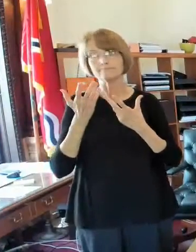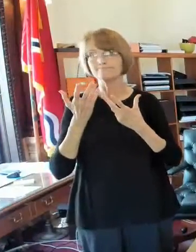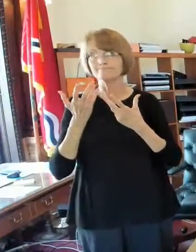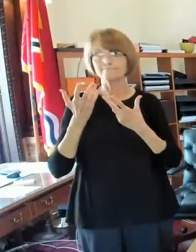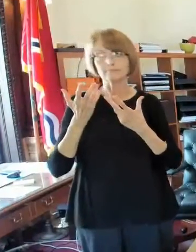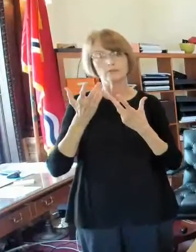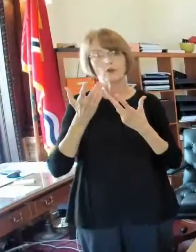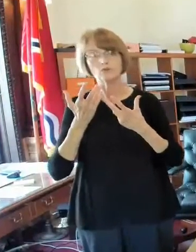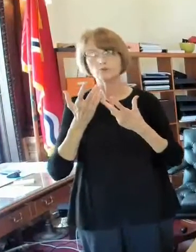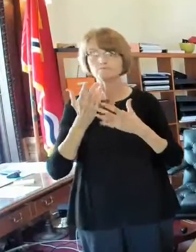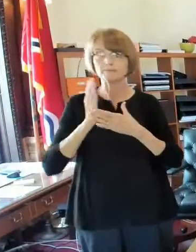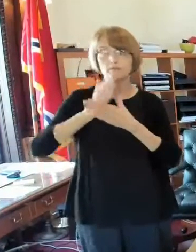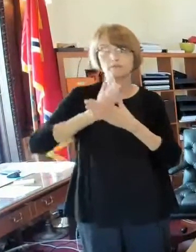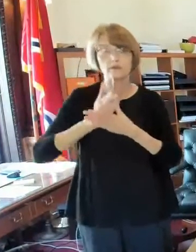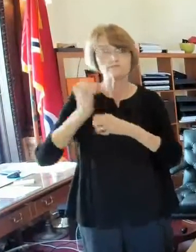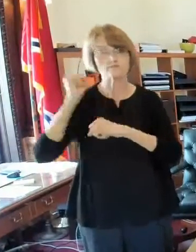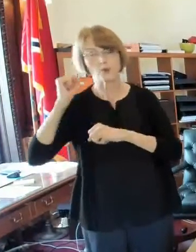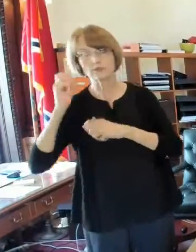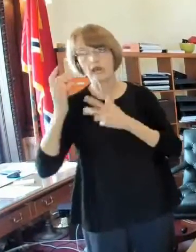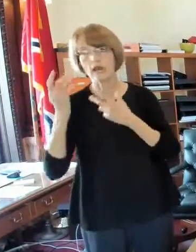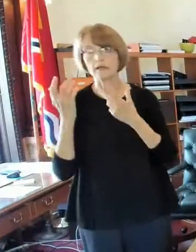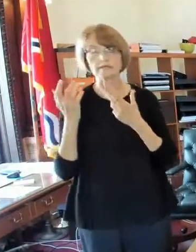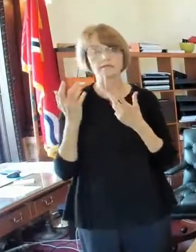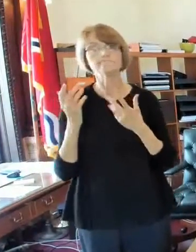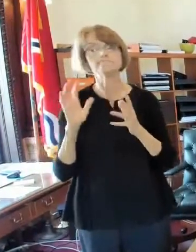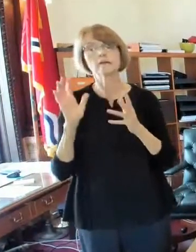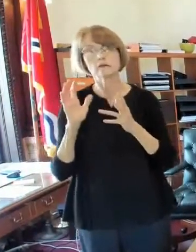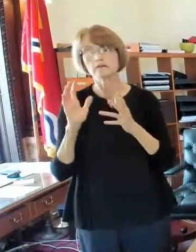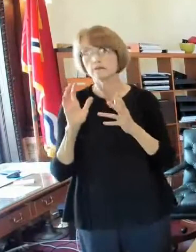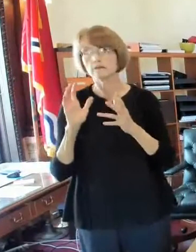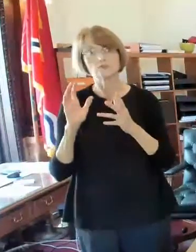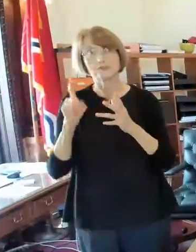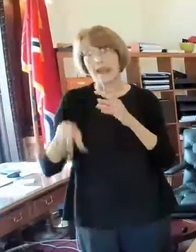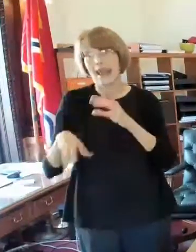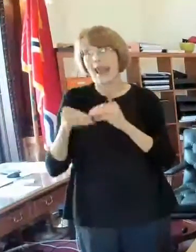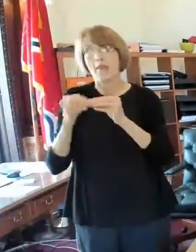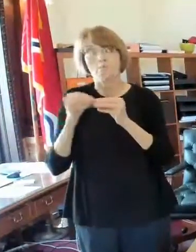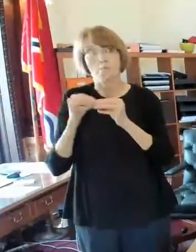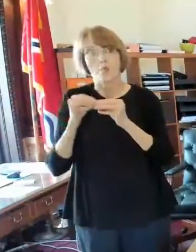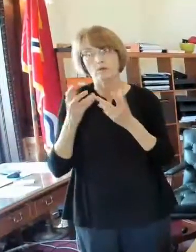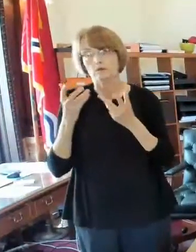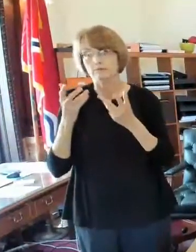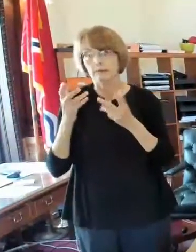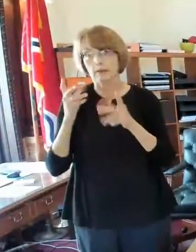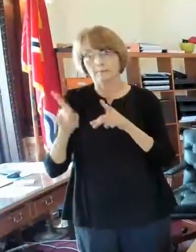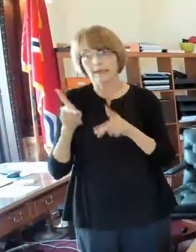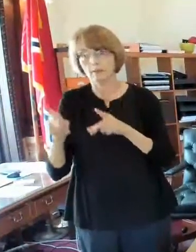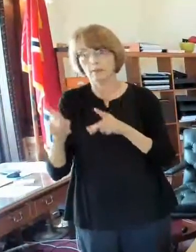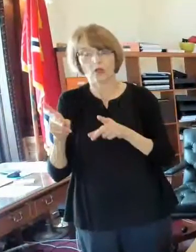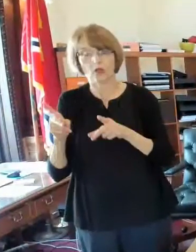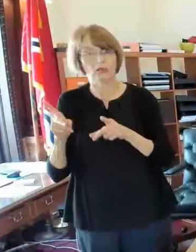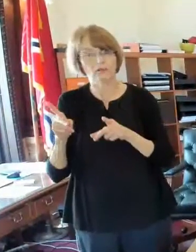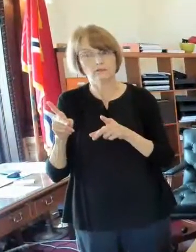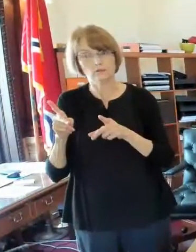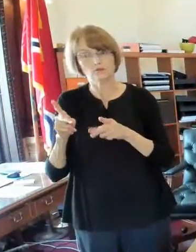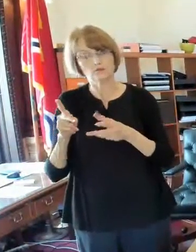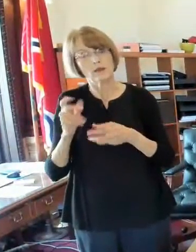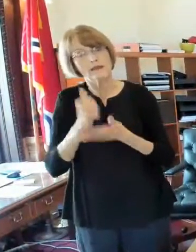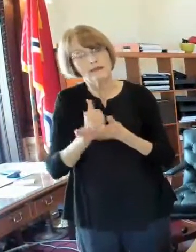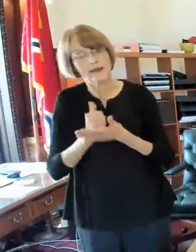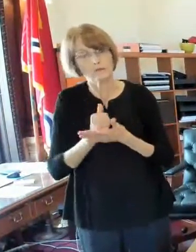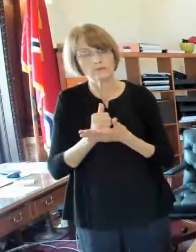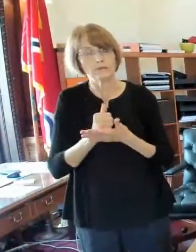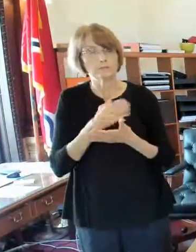simply to add the manpower, the woman power to the St. Louis Police Department to help